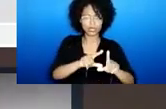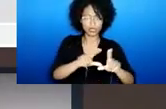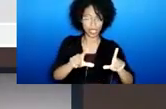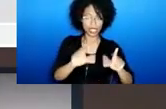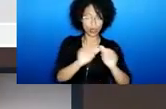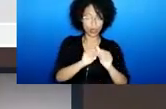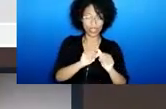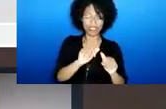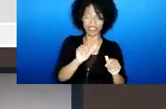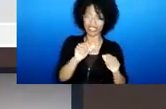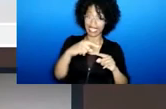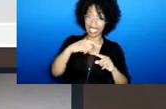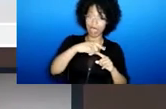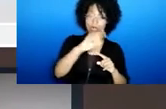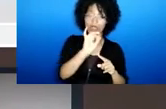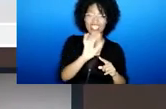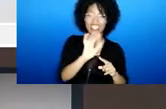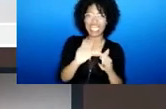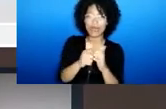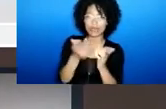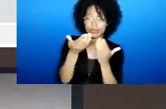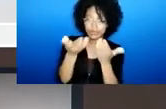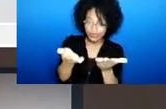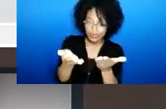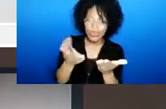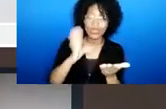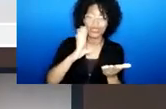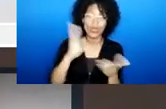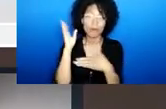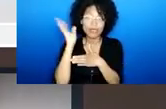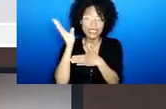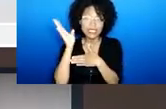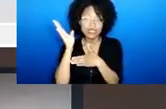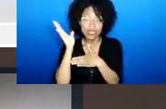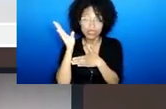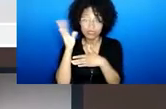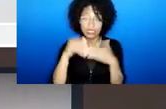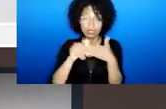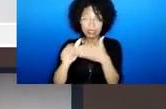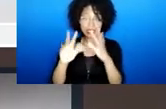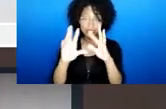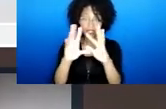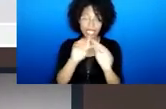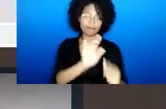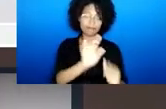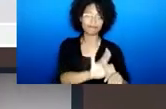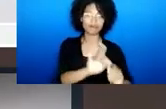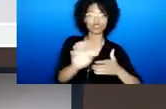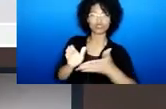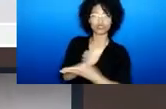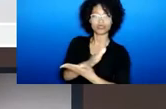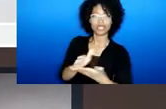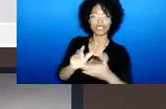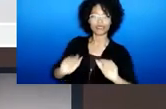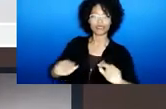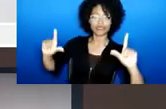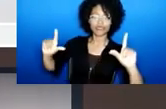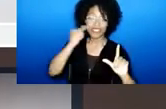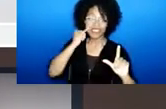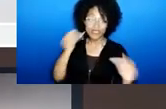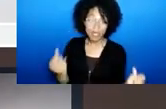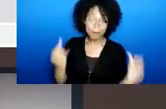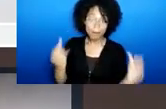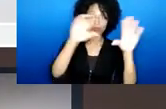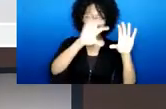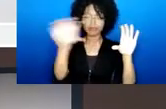an arrow, and this is how you as a presenter will share your screen. When you click on this, if you have multiple